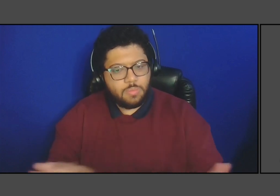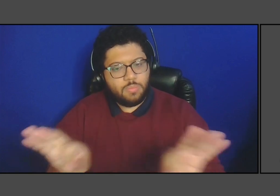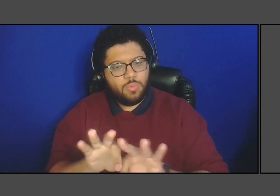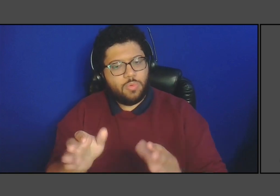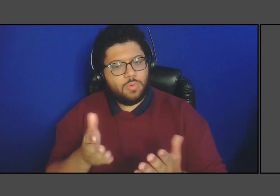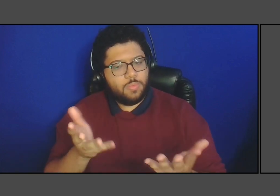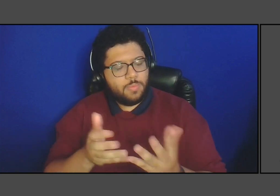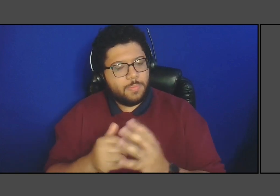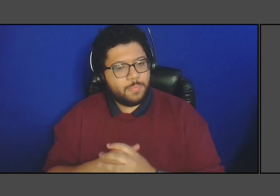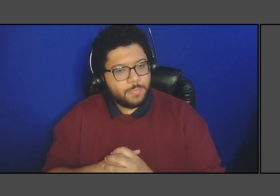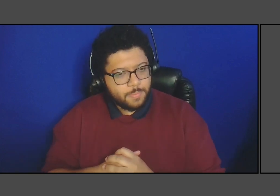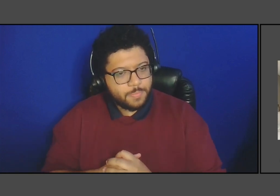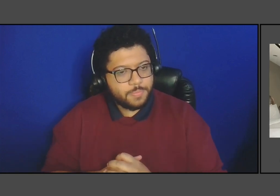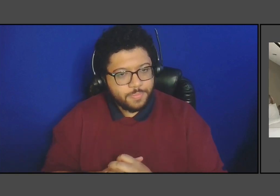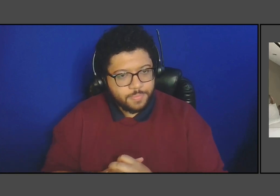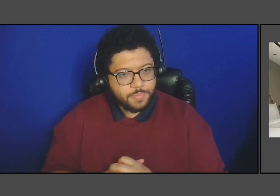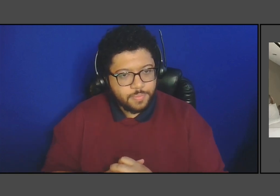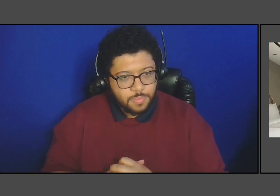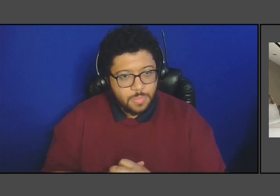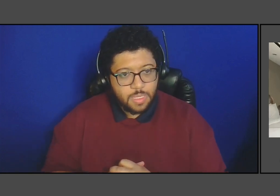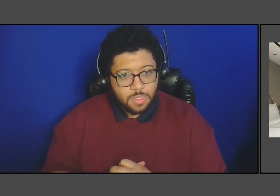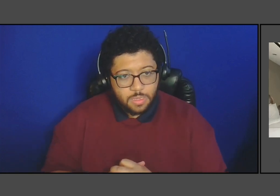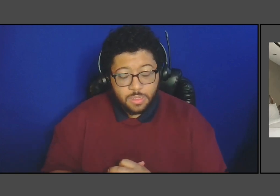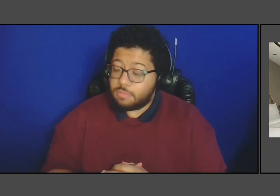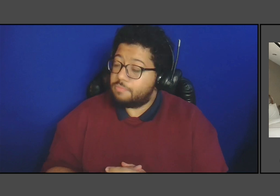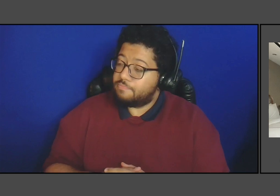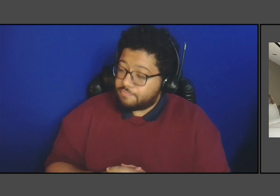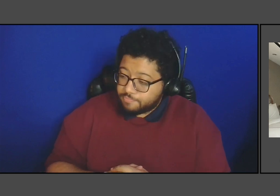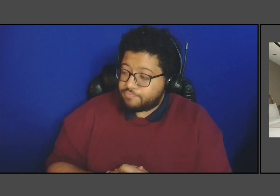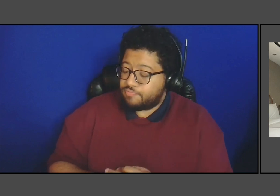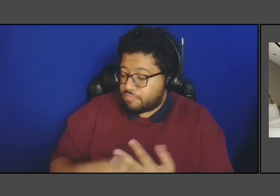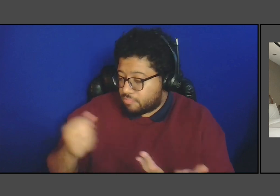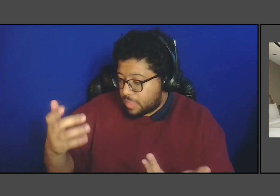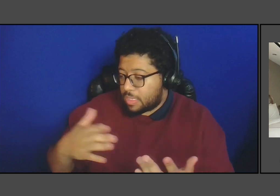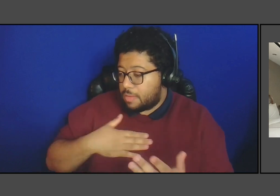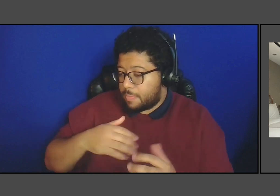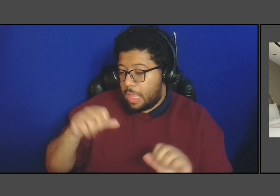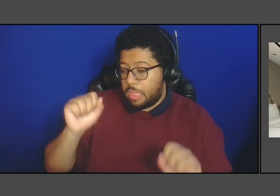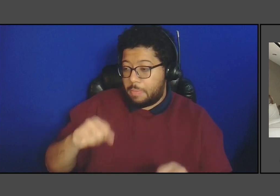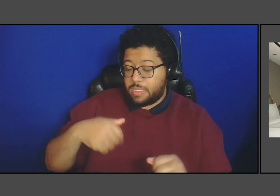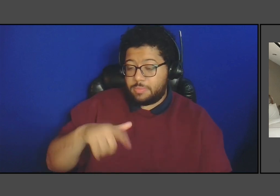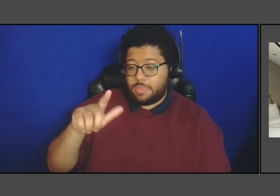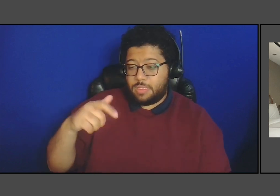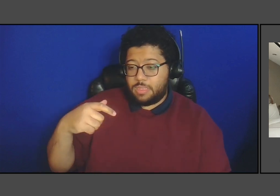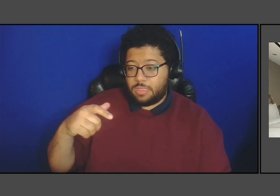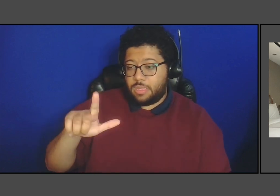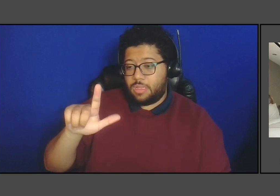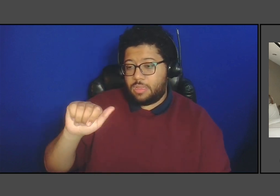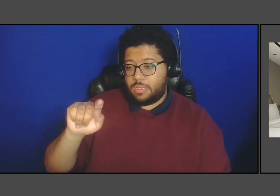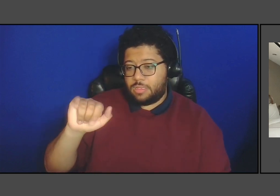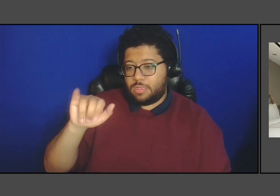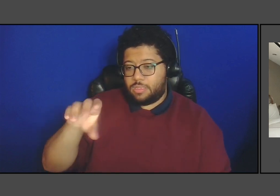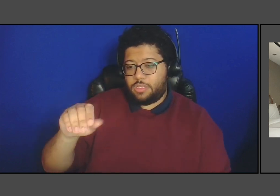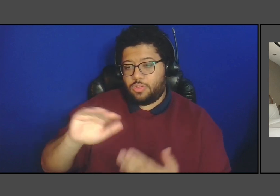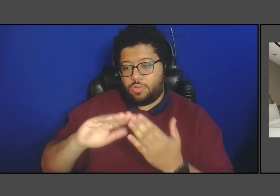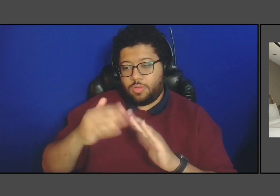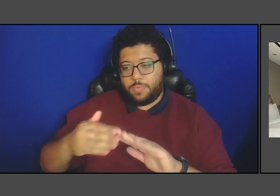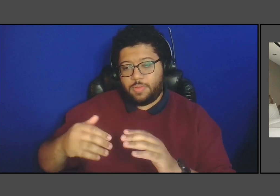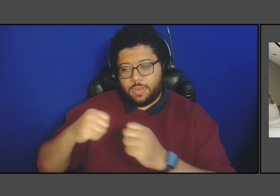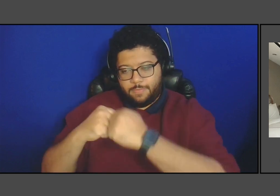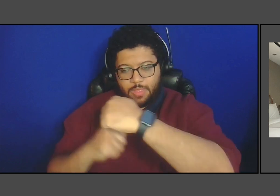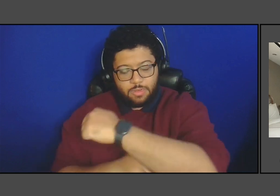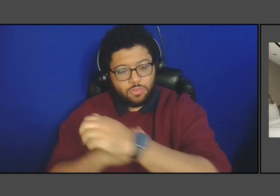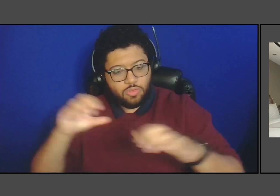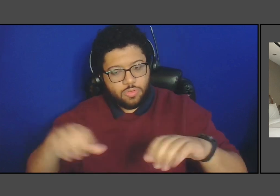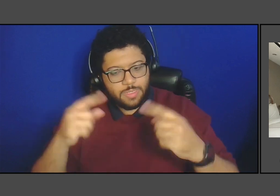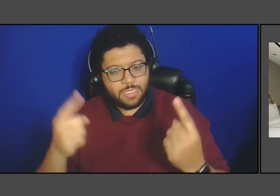Yeah, well, now in my capacity at the Latino Community Foundation, we're doing something that's super exciting. A couple of years